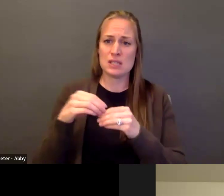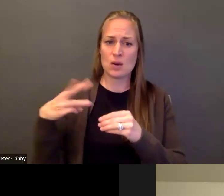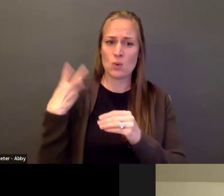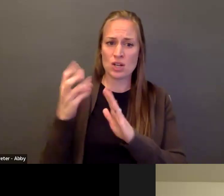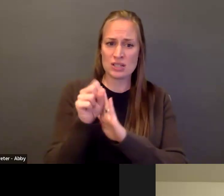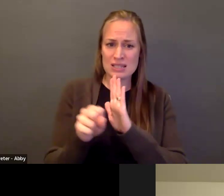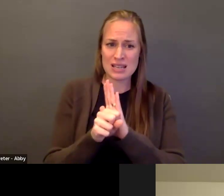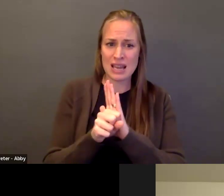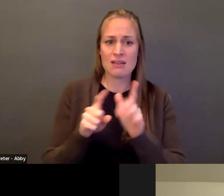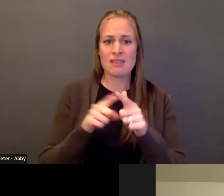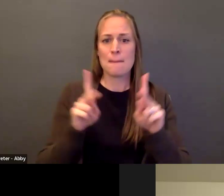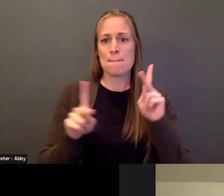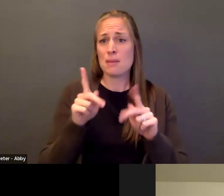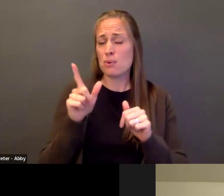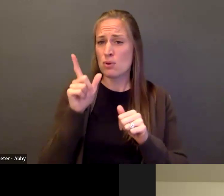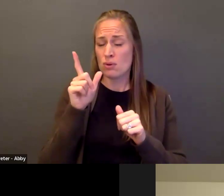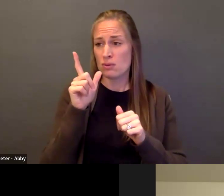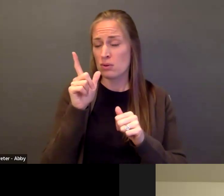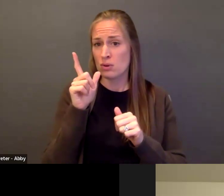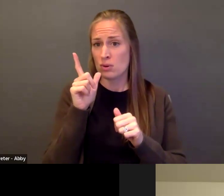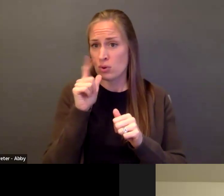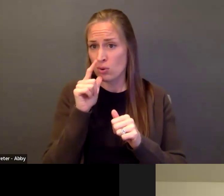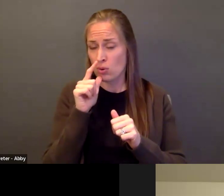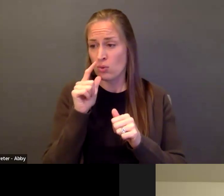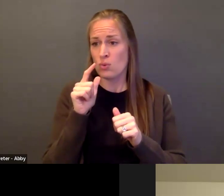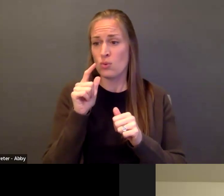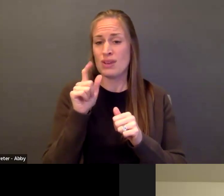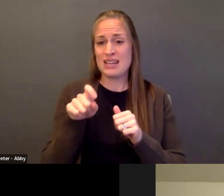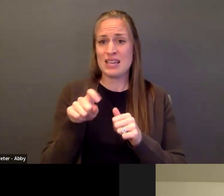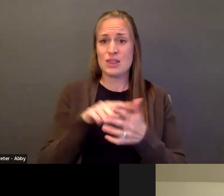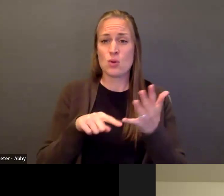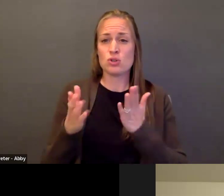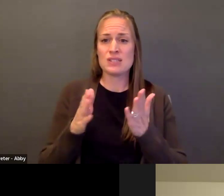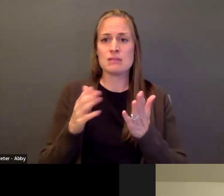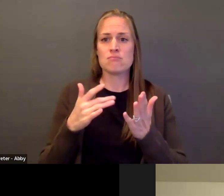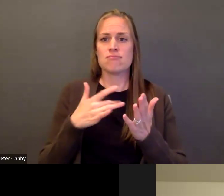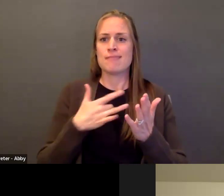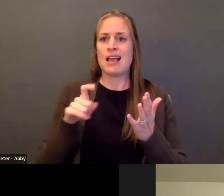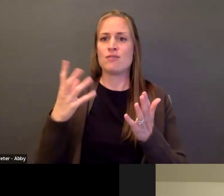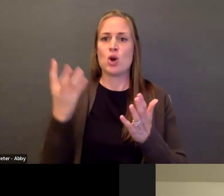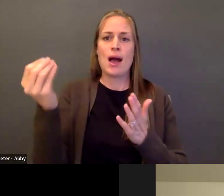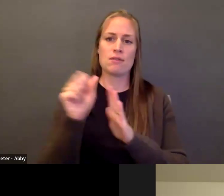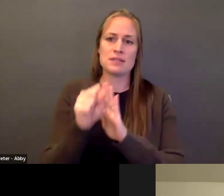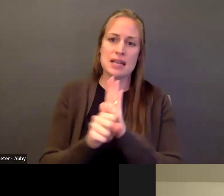home, their school, their community, everything they know, to go out of state. Again, I think of the word unethical, it's not okay.